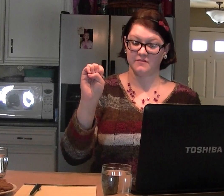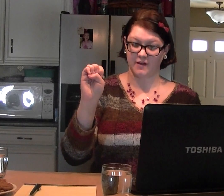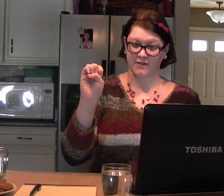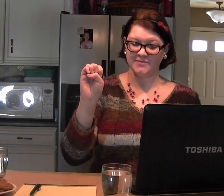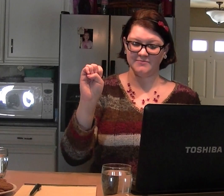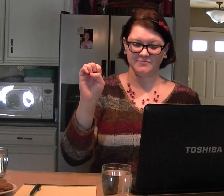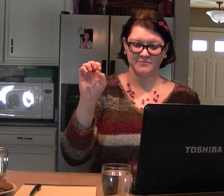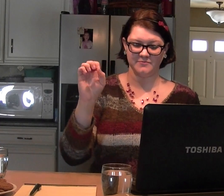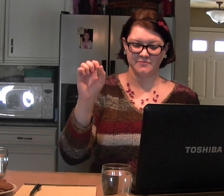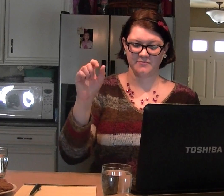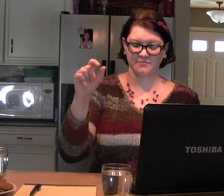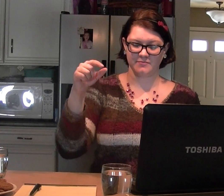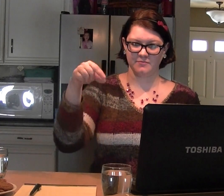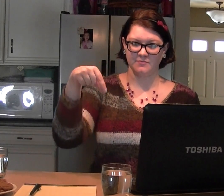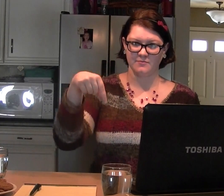Fire.